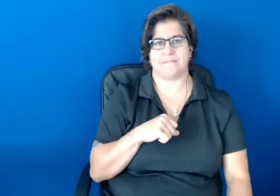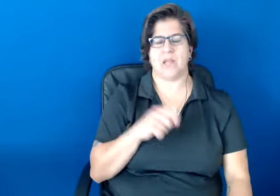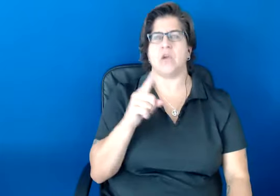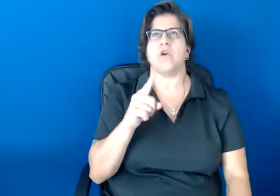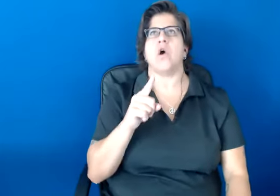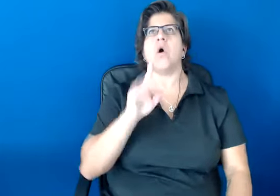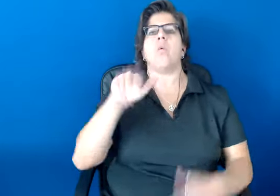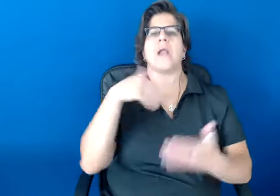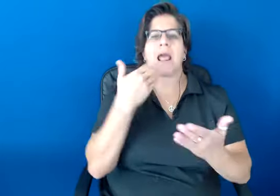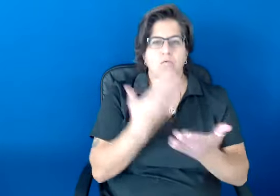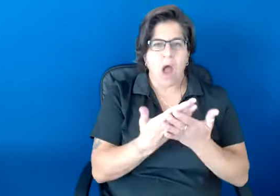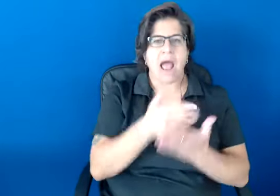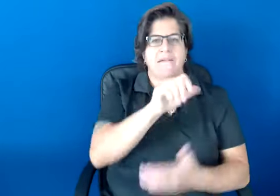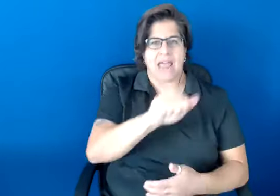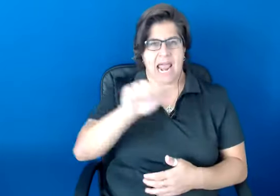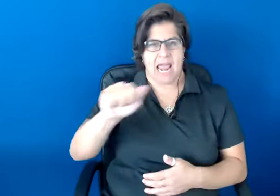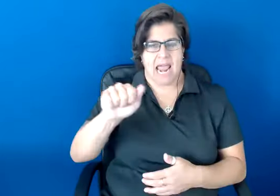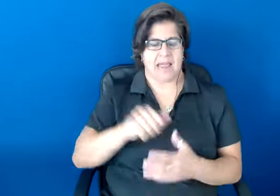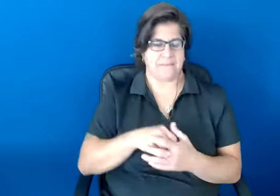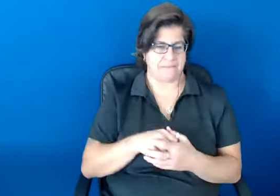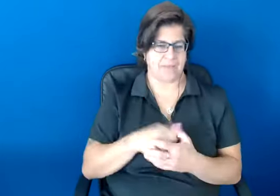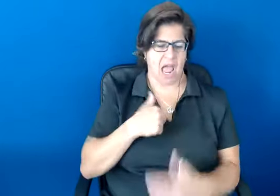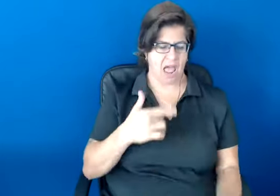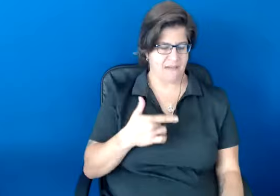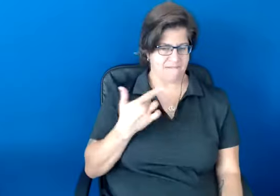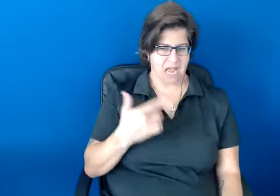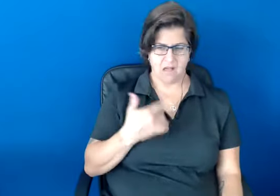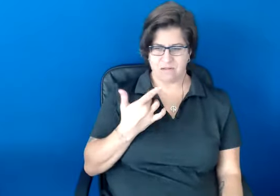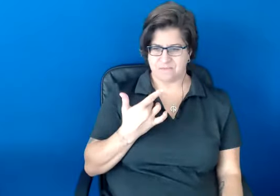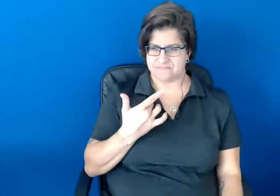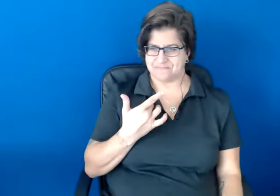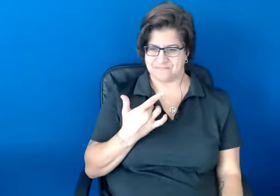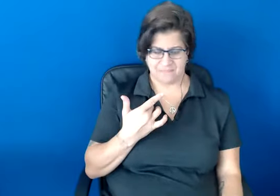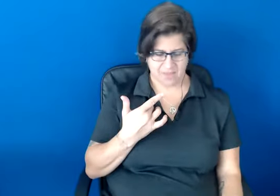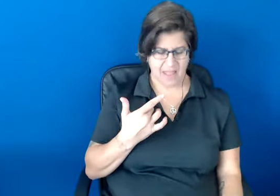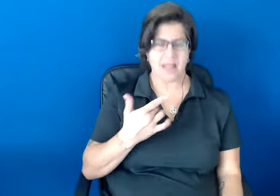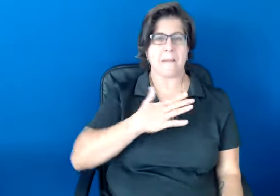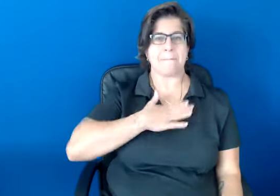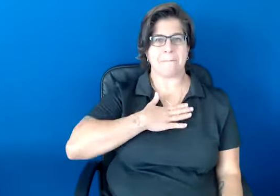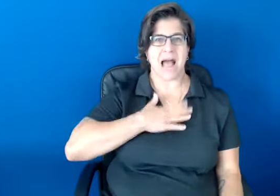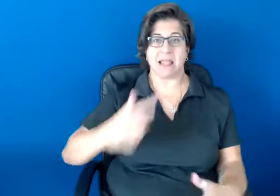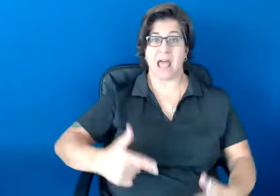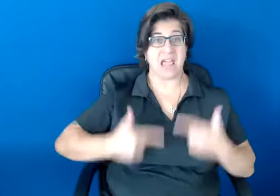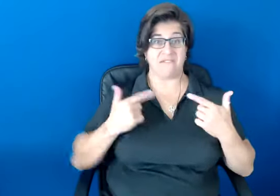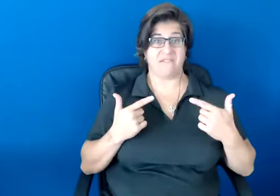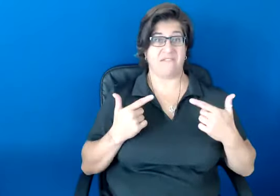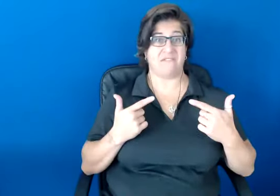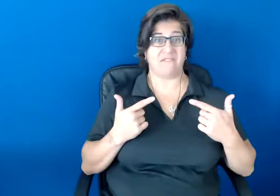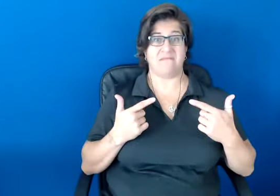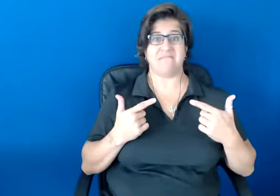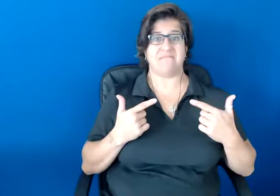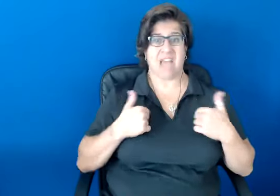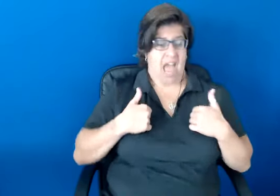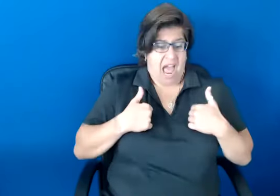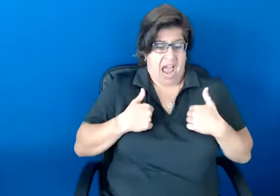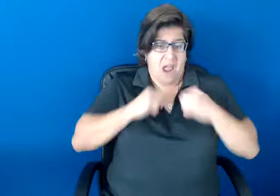of Alcoholics Anonymous, I felt that my life was just, I had no value. Who could